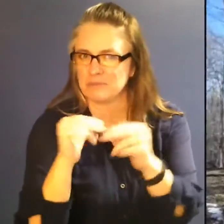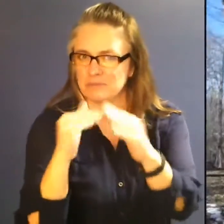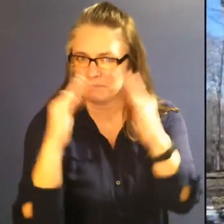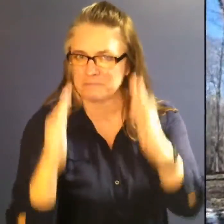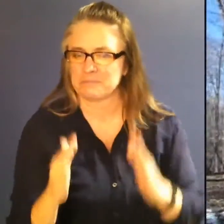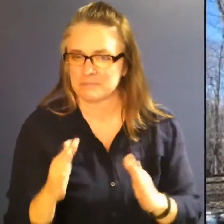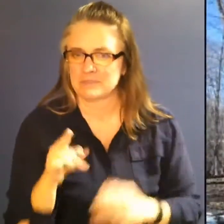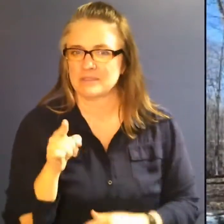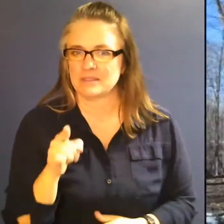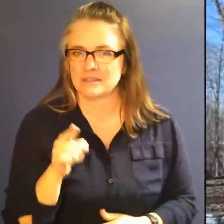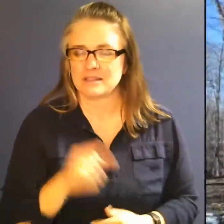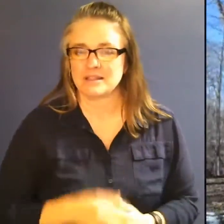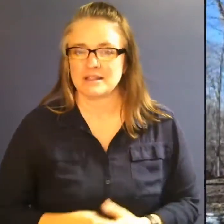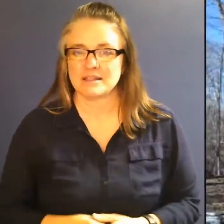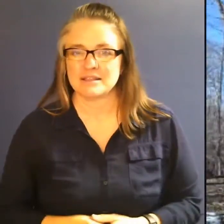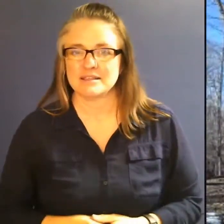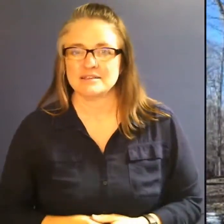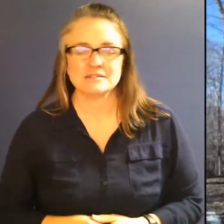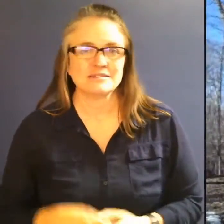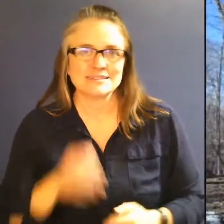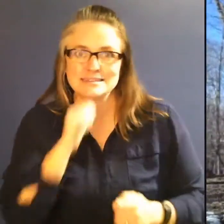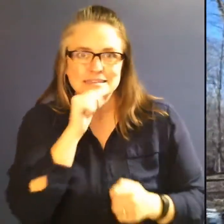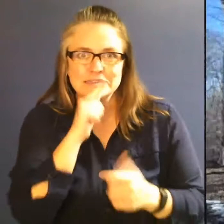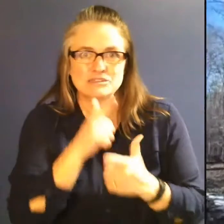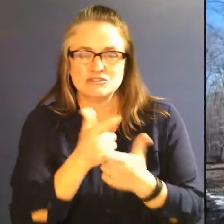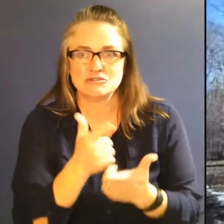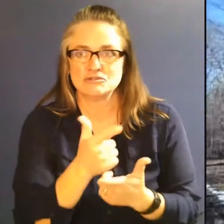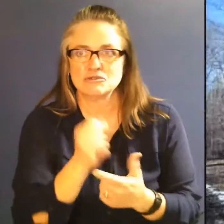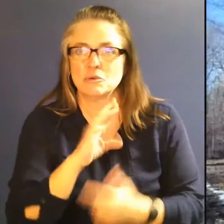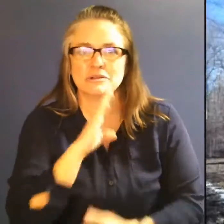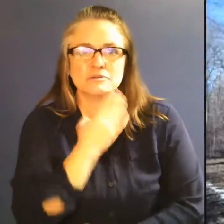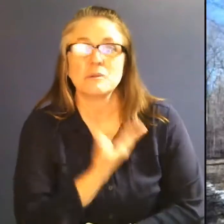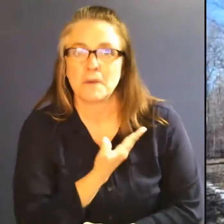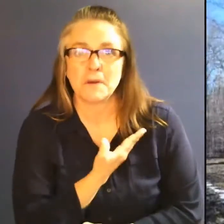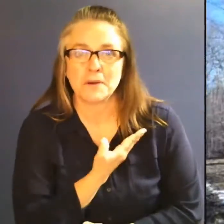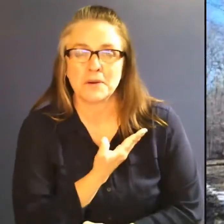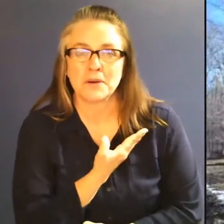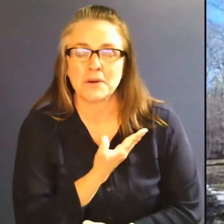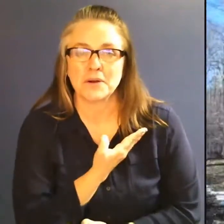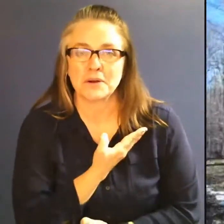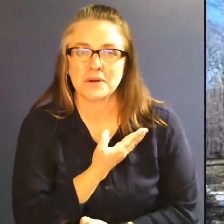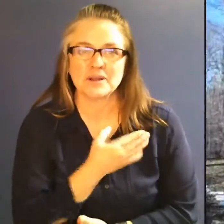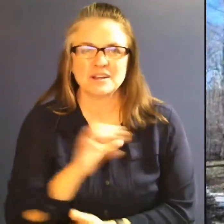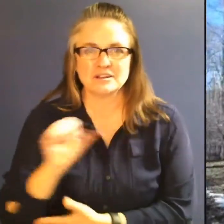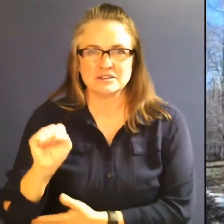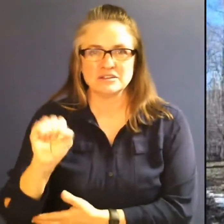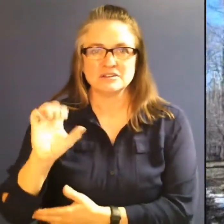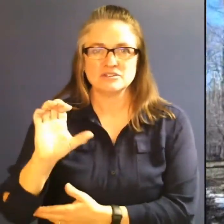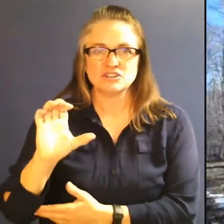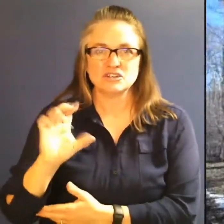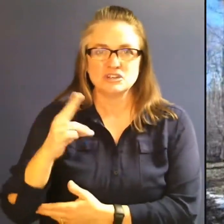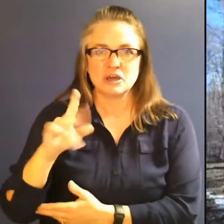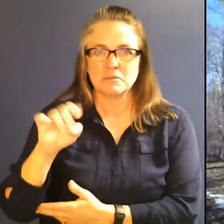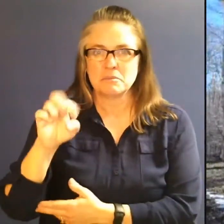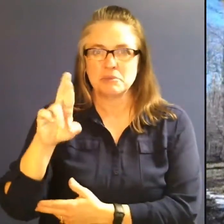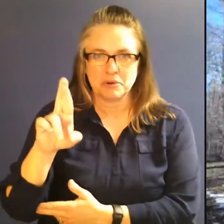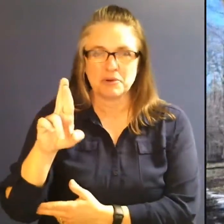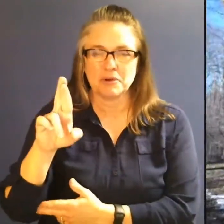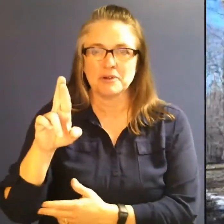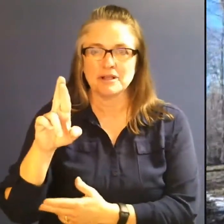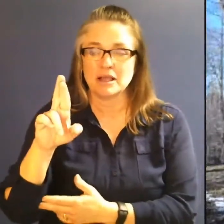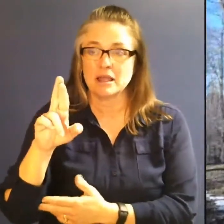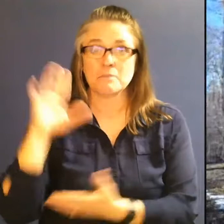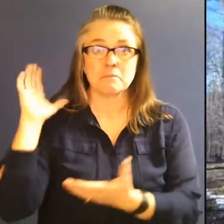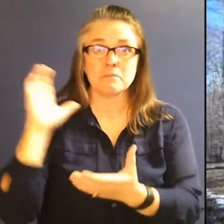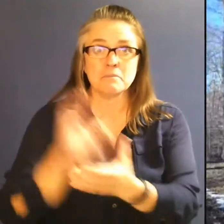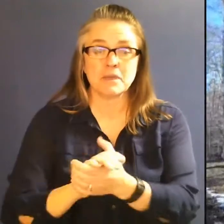one of the sisters here, one of the daughters of the Chellberg, married a Studebaker, and